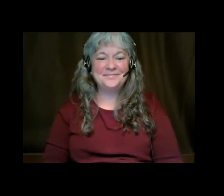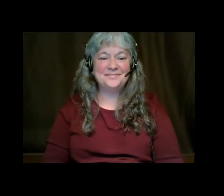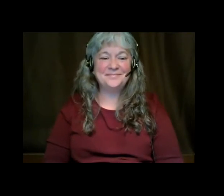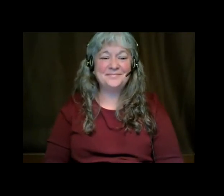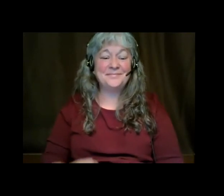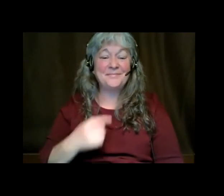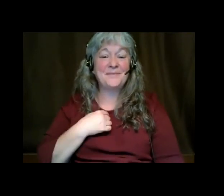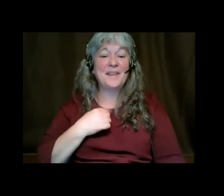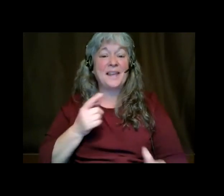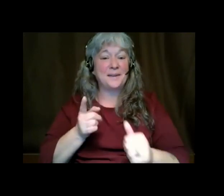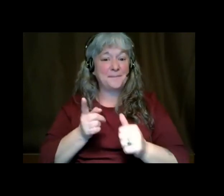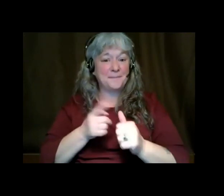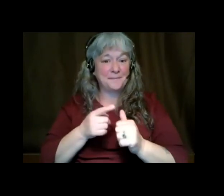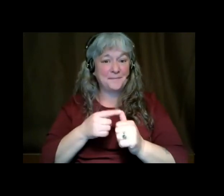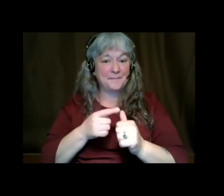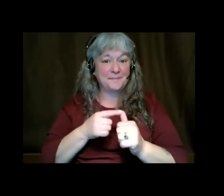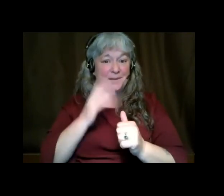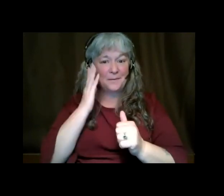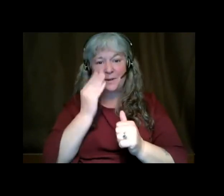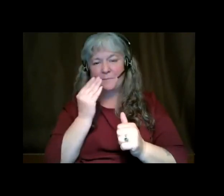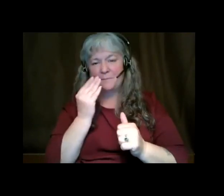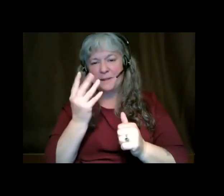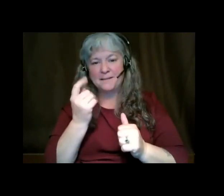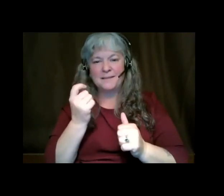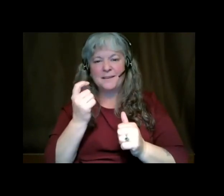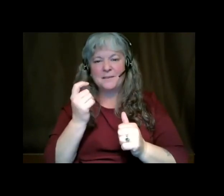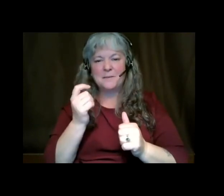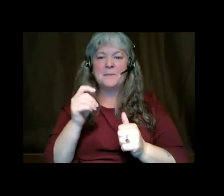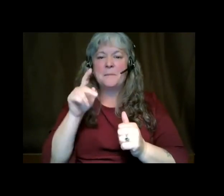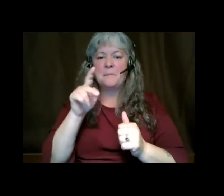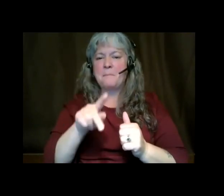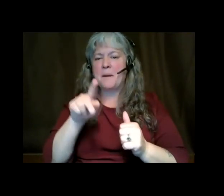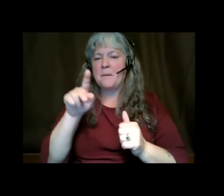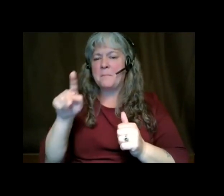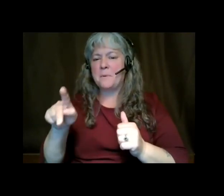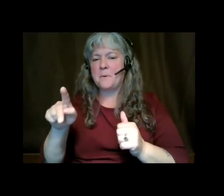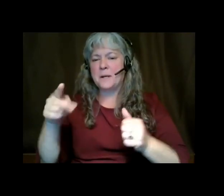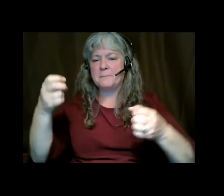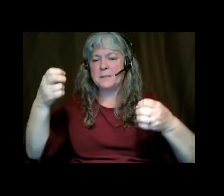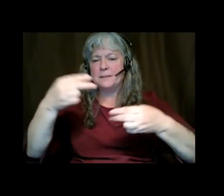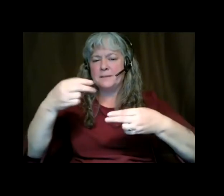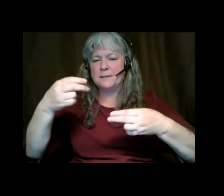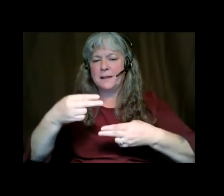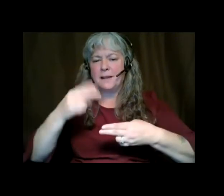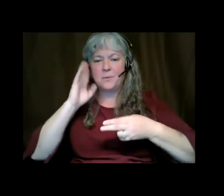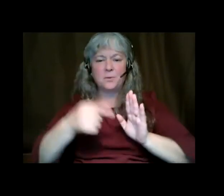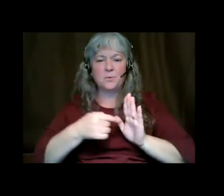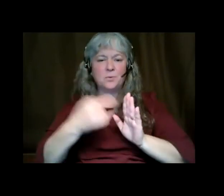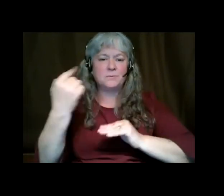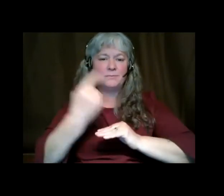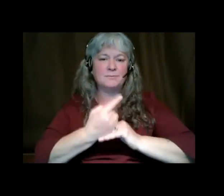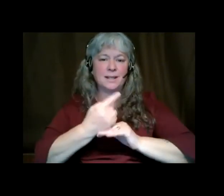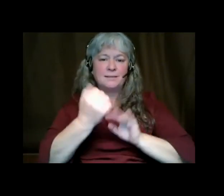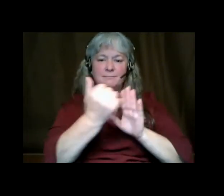start out with a little PowerPoint that shows us the agenda for today.